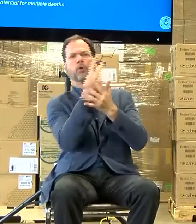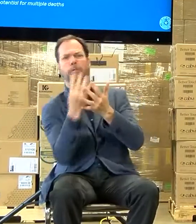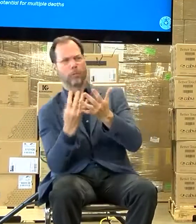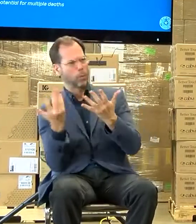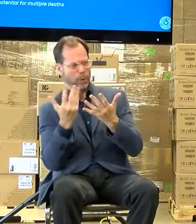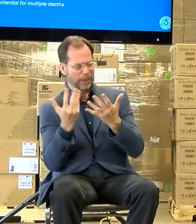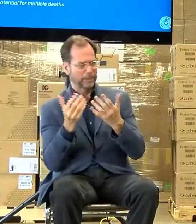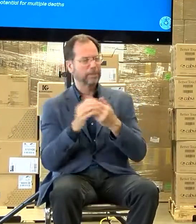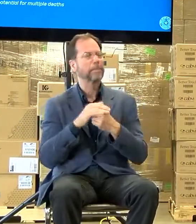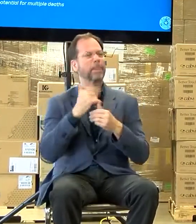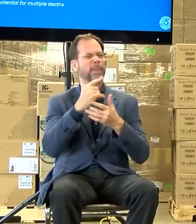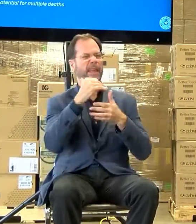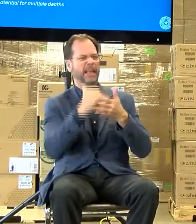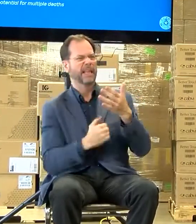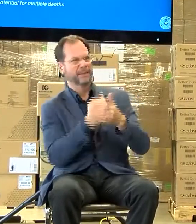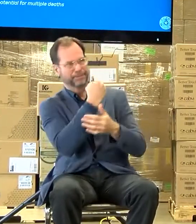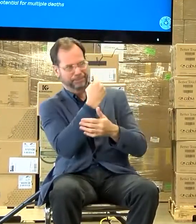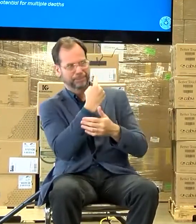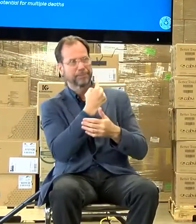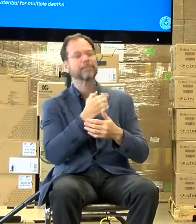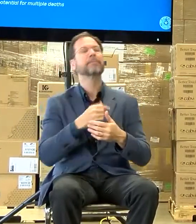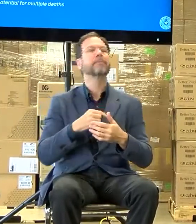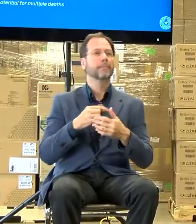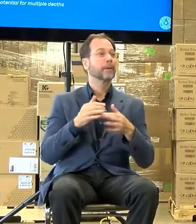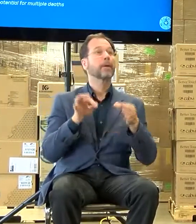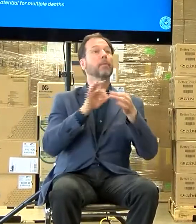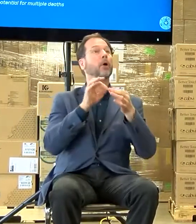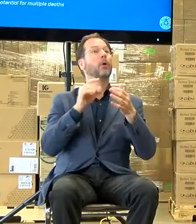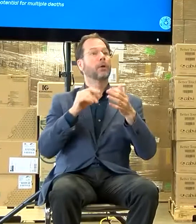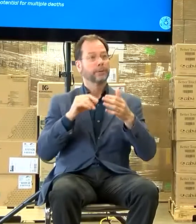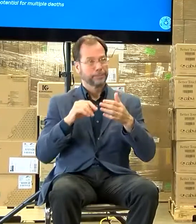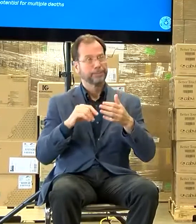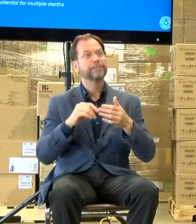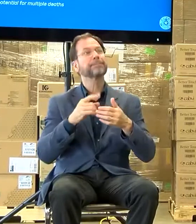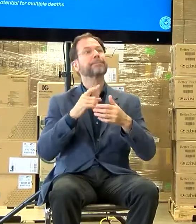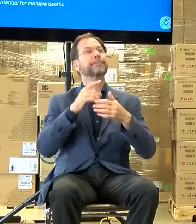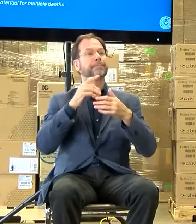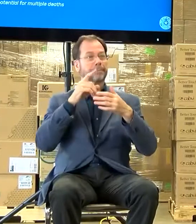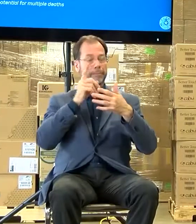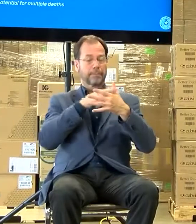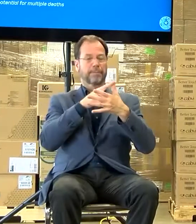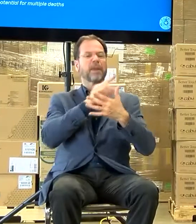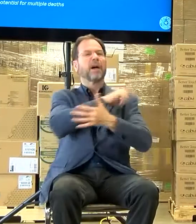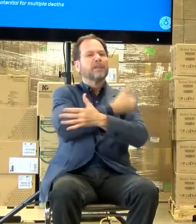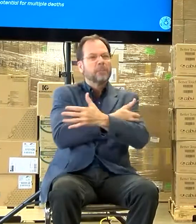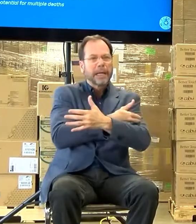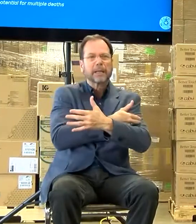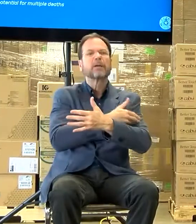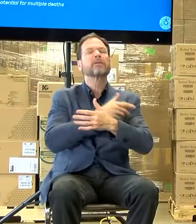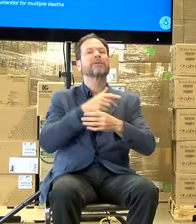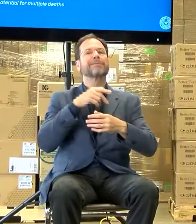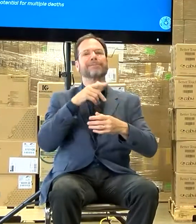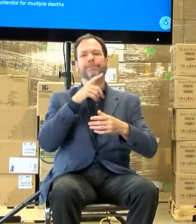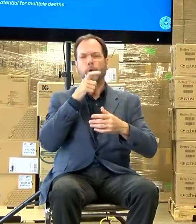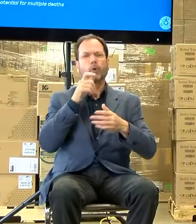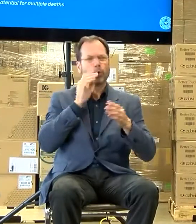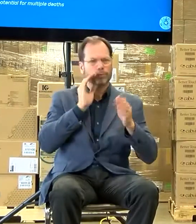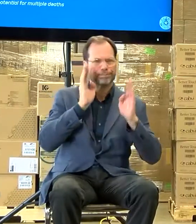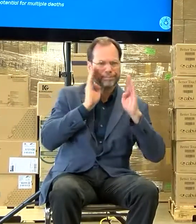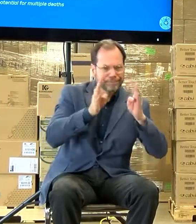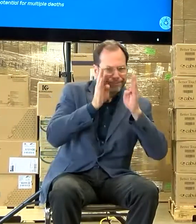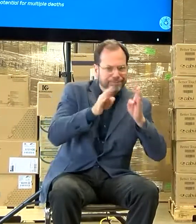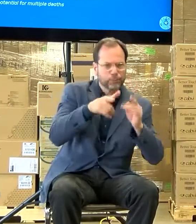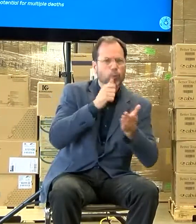are listed here. The first sets hospitals or healthcare professionals in contact or treating confirmed COVID patients